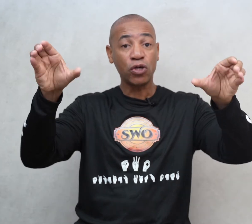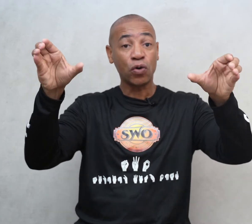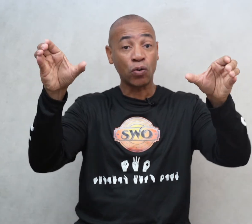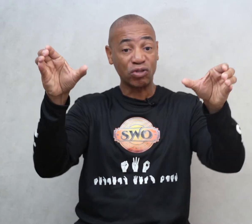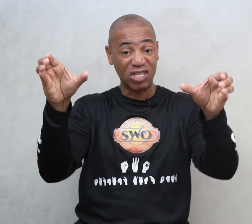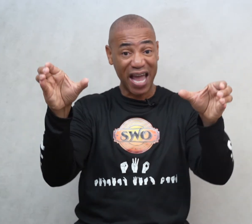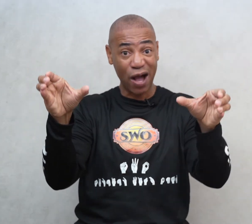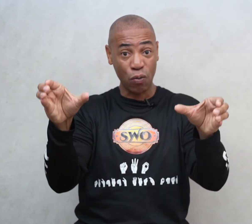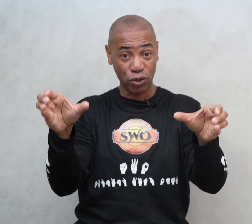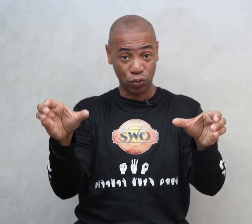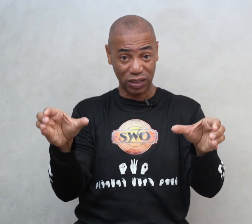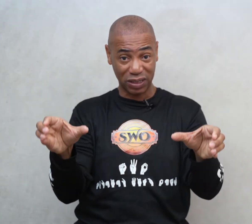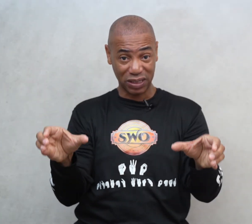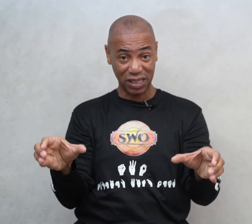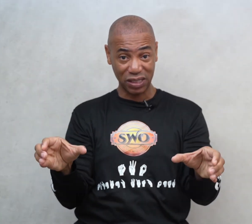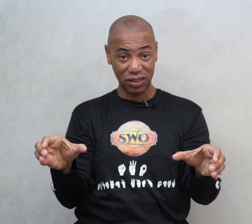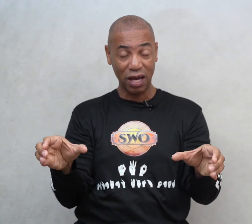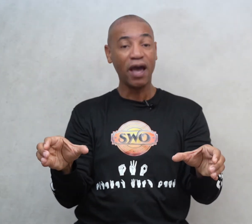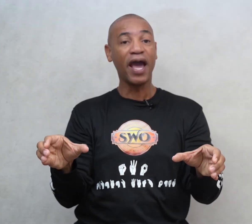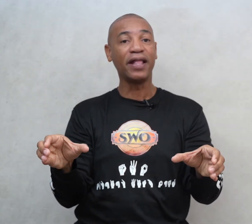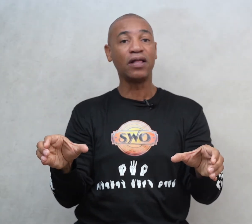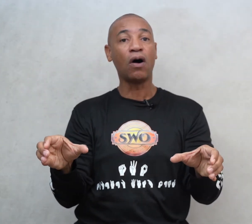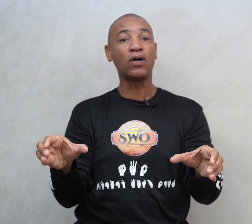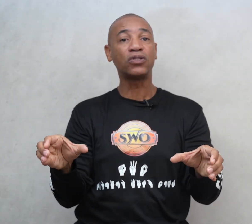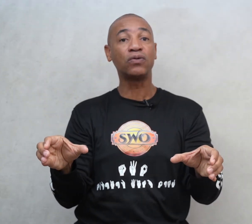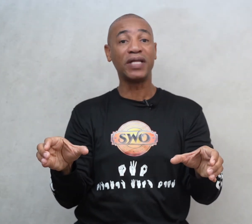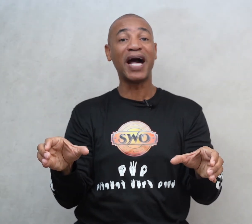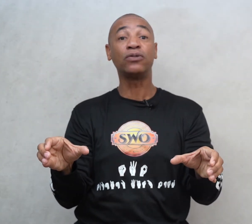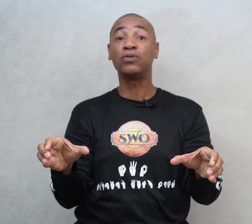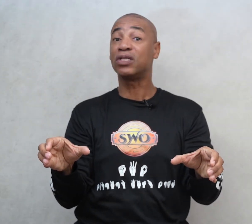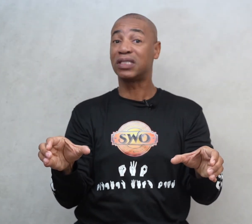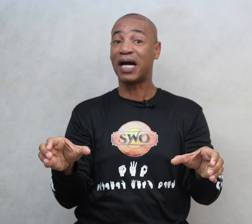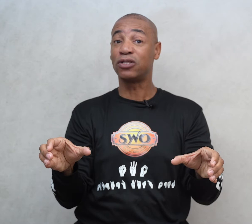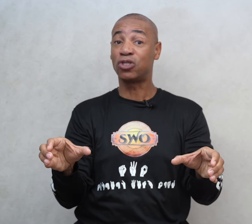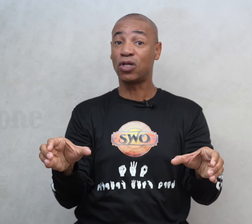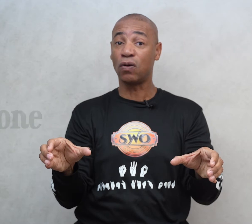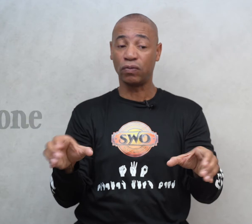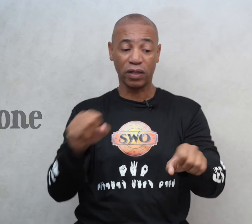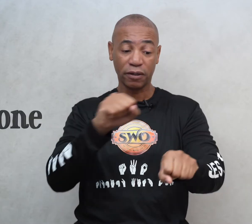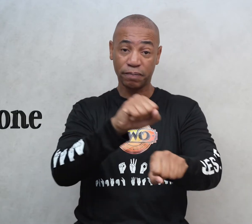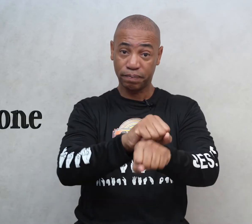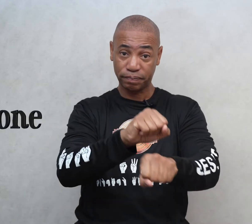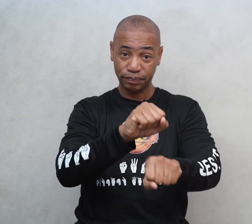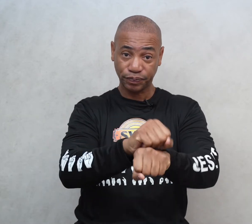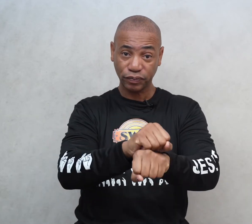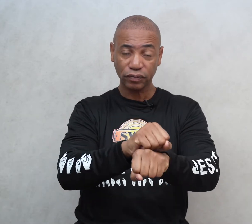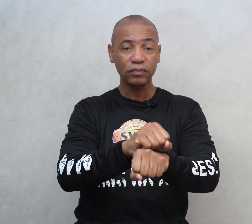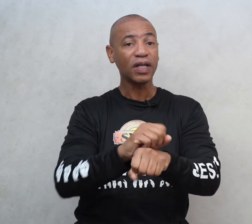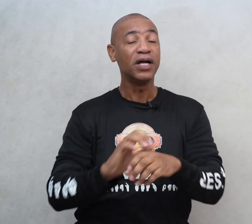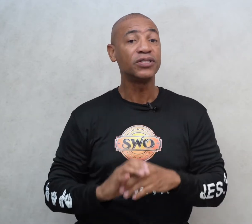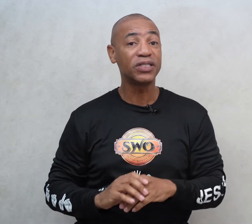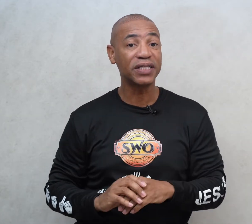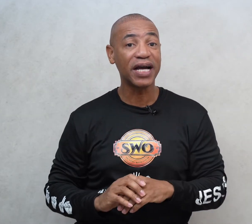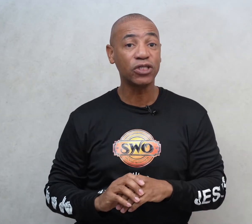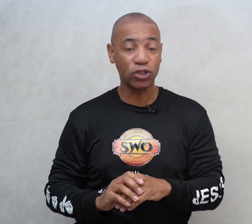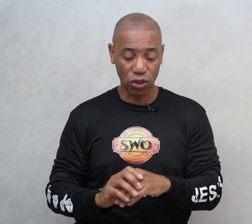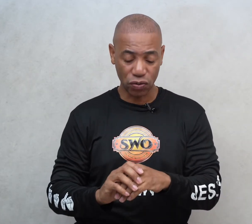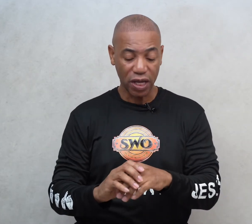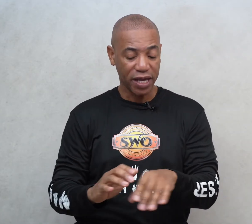go downwards with the C's. And then also now do the sign stone. To sign stone, you